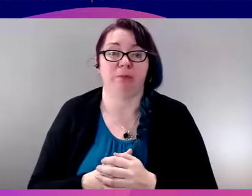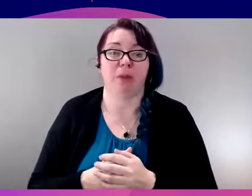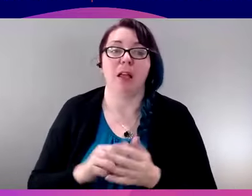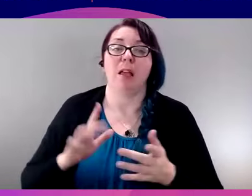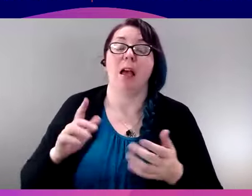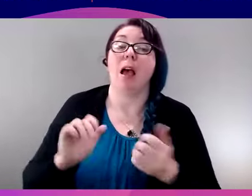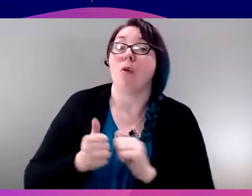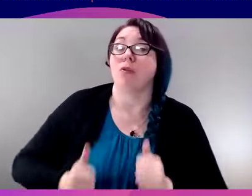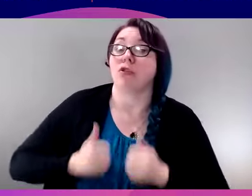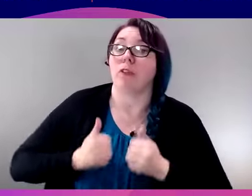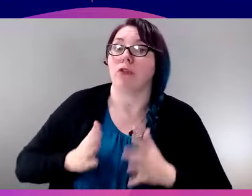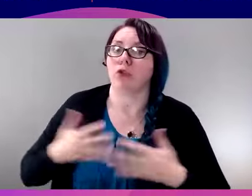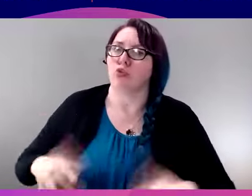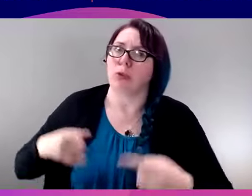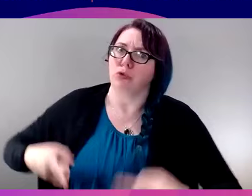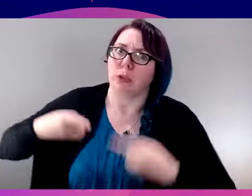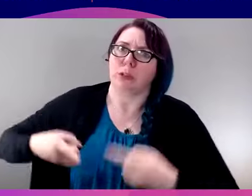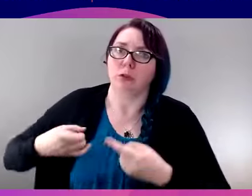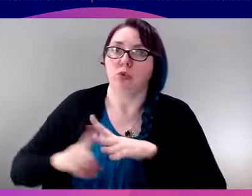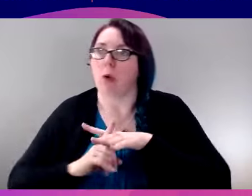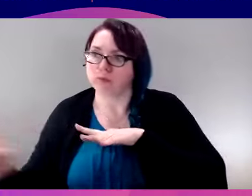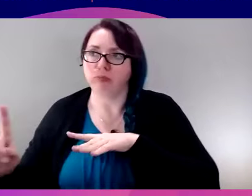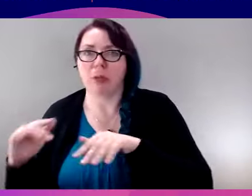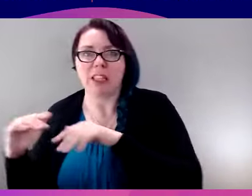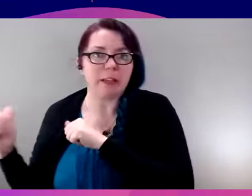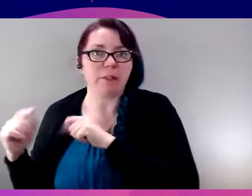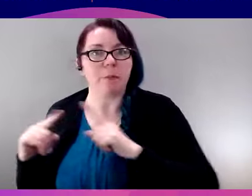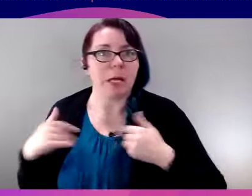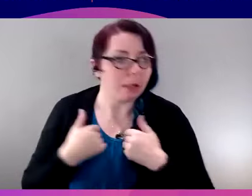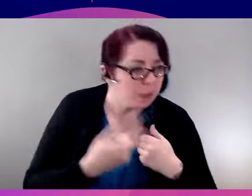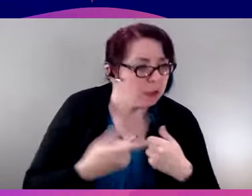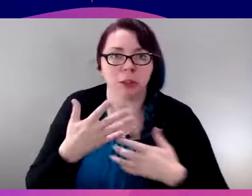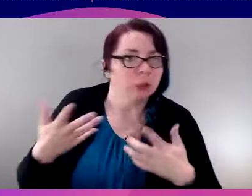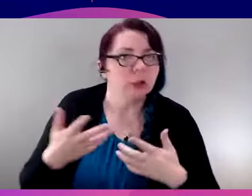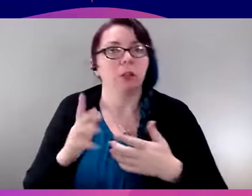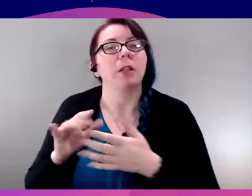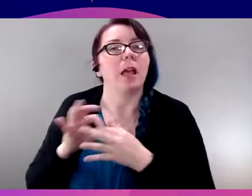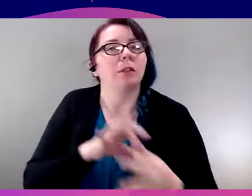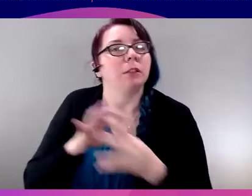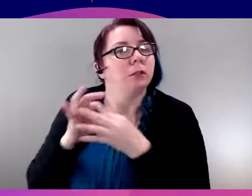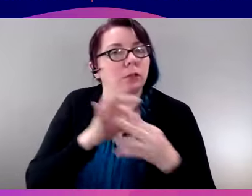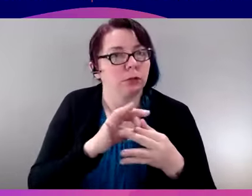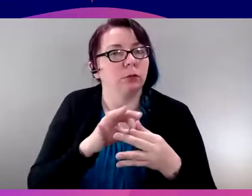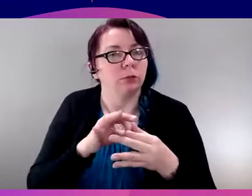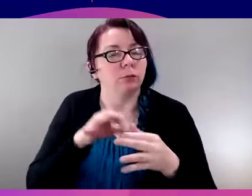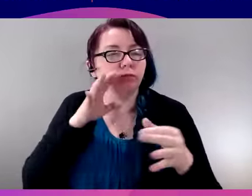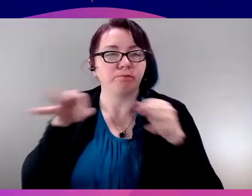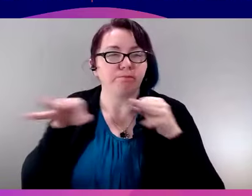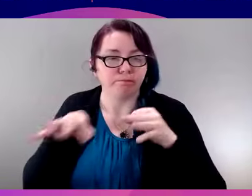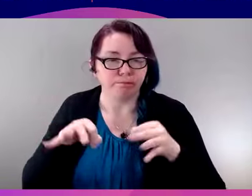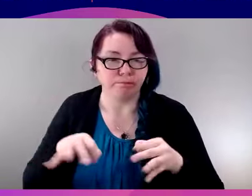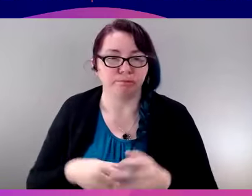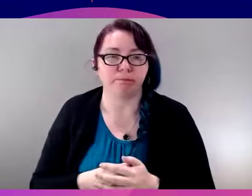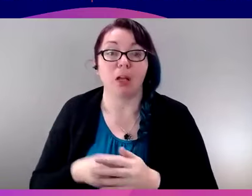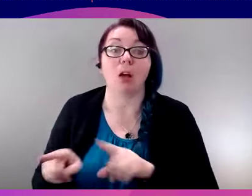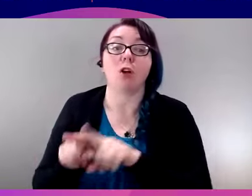animals, and foundational knowledge on the violence link. The ACT Project team also created tools like a safety planning tool with animals, as well